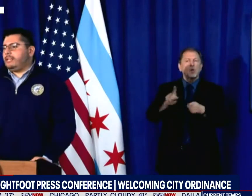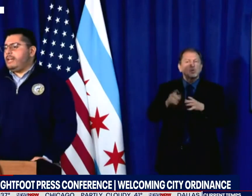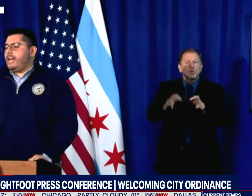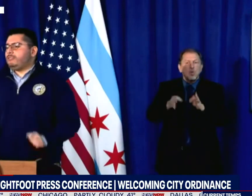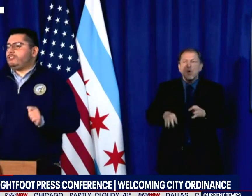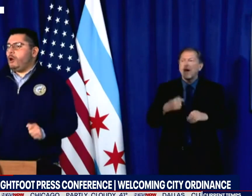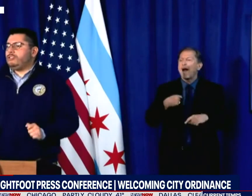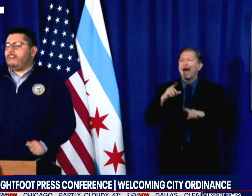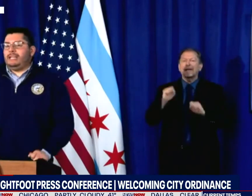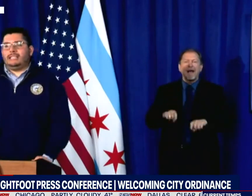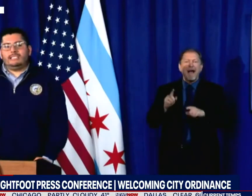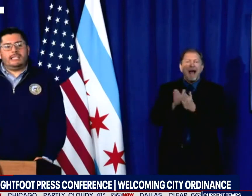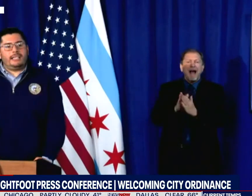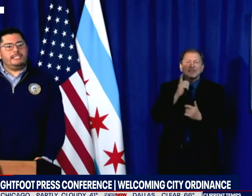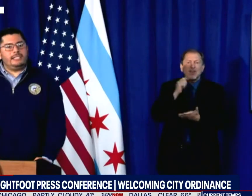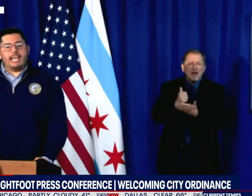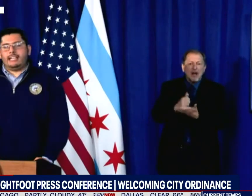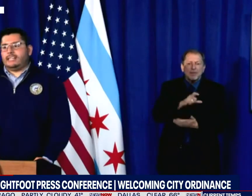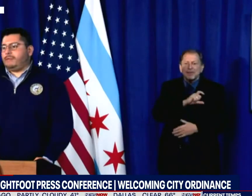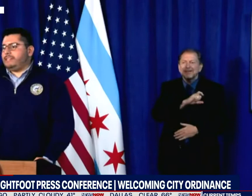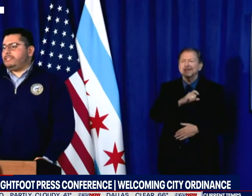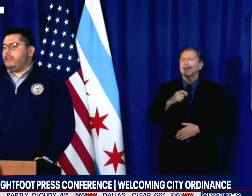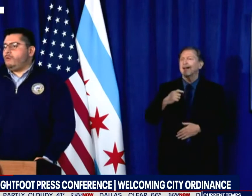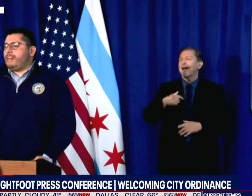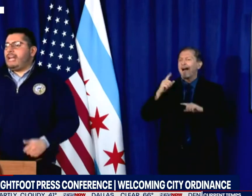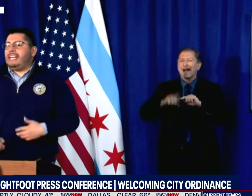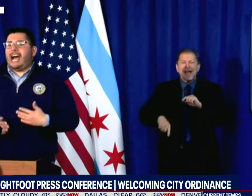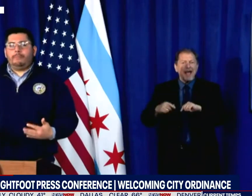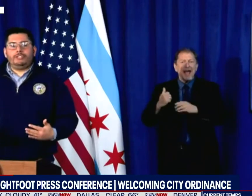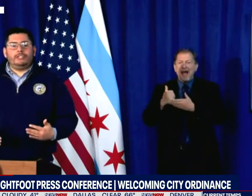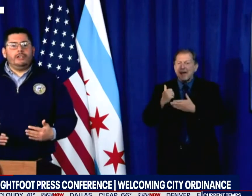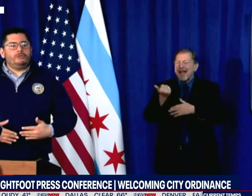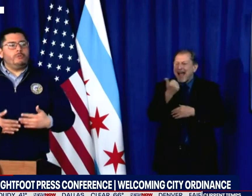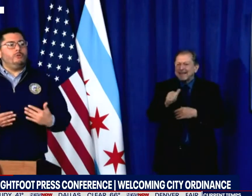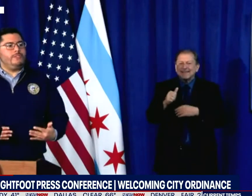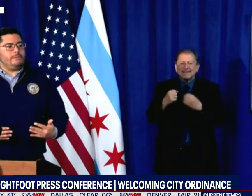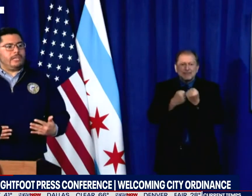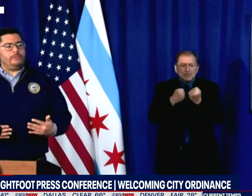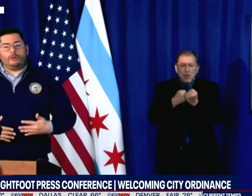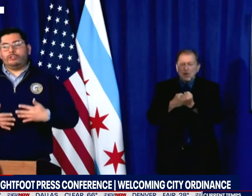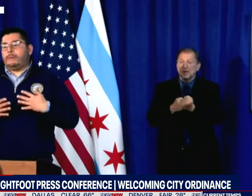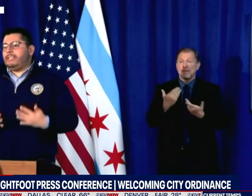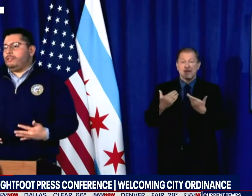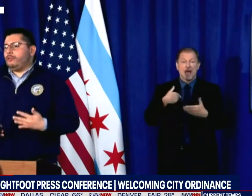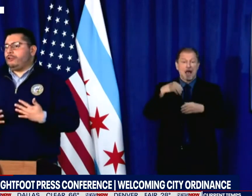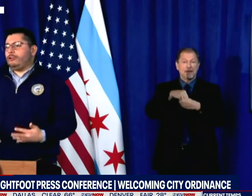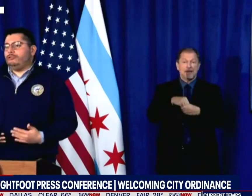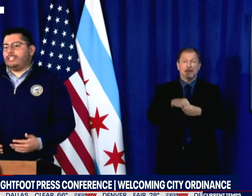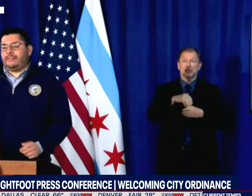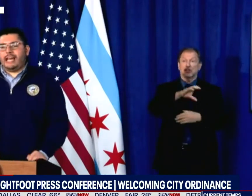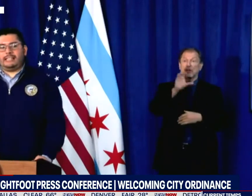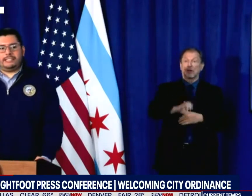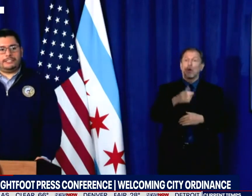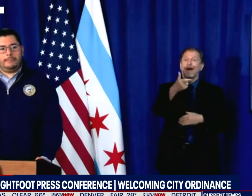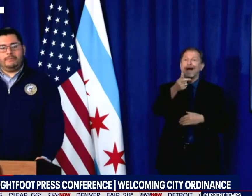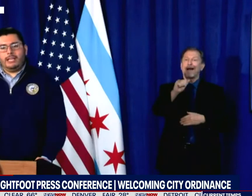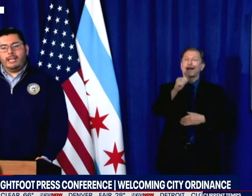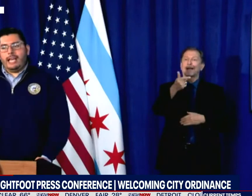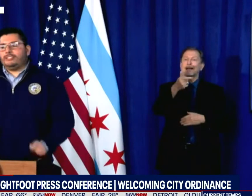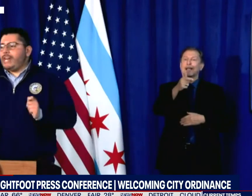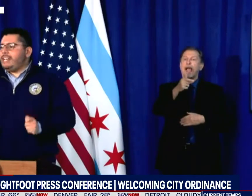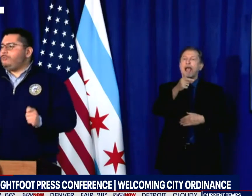and deported as a result of being listed on the city's gang database without any option to remove themselves or to appeal their inclusion on that